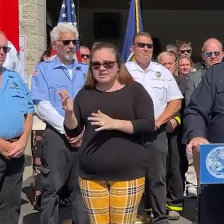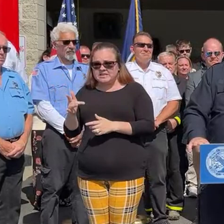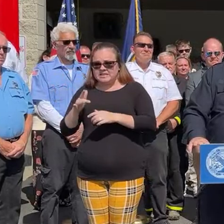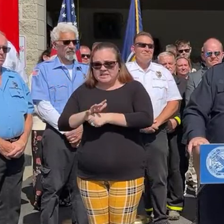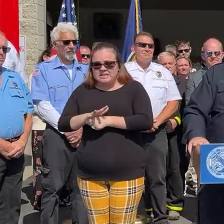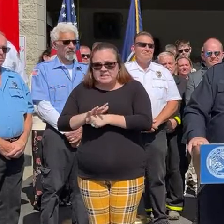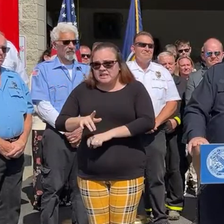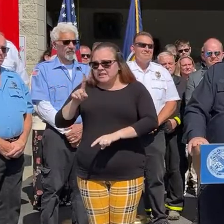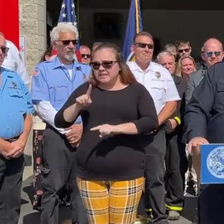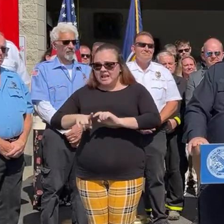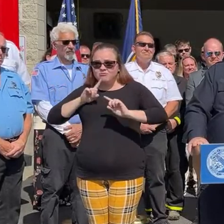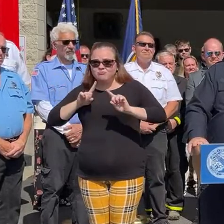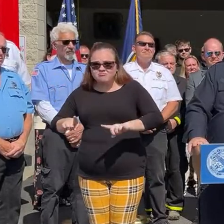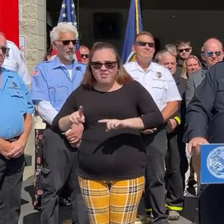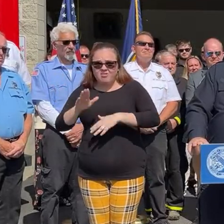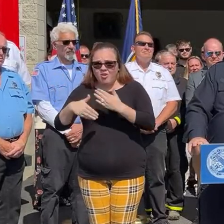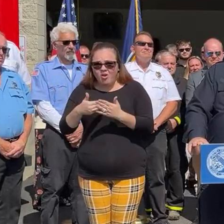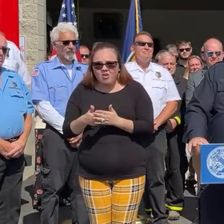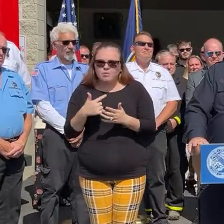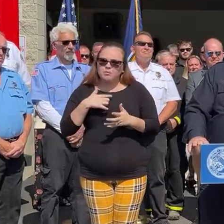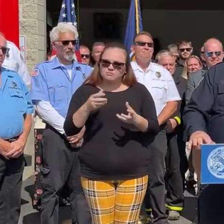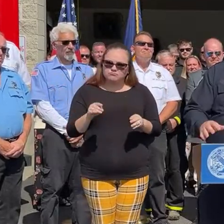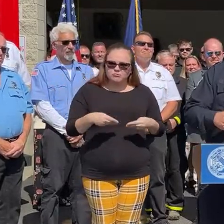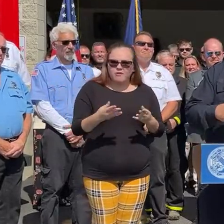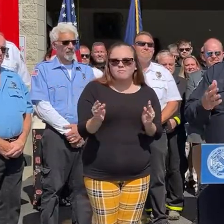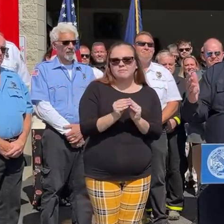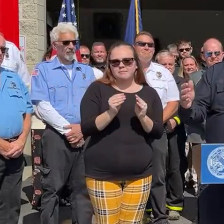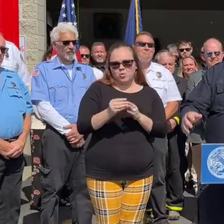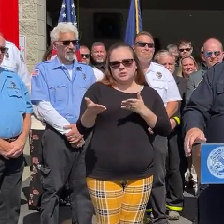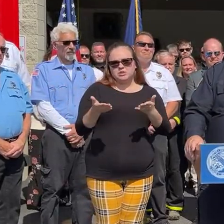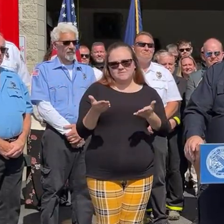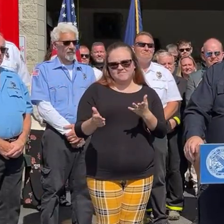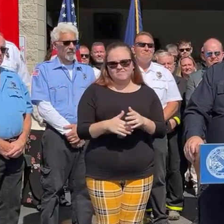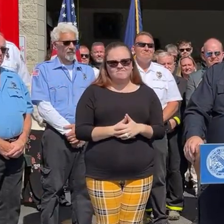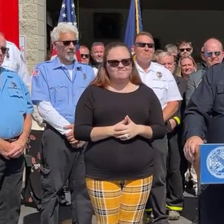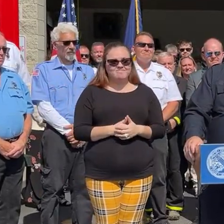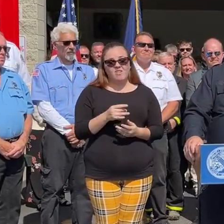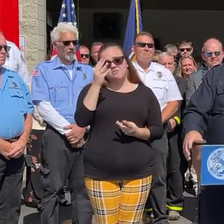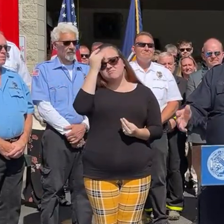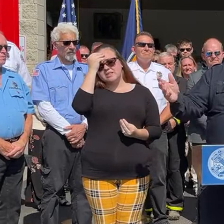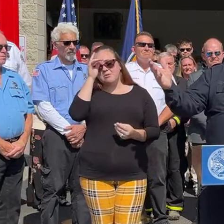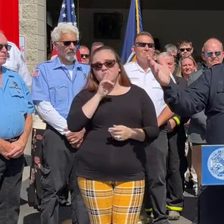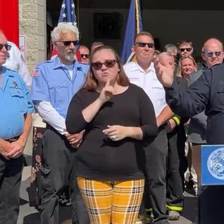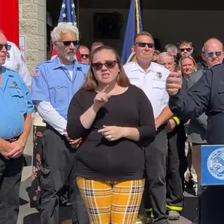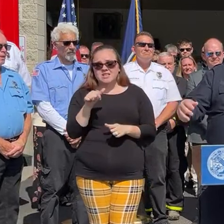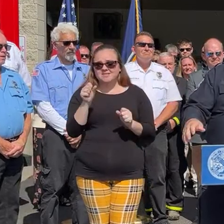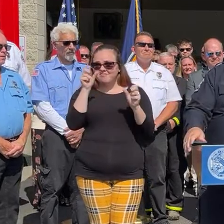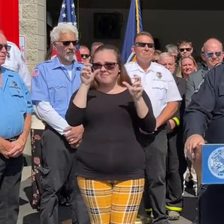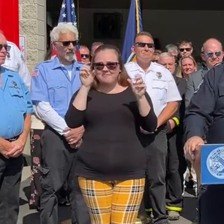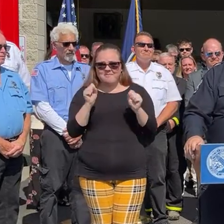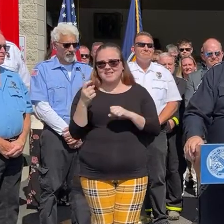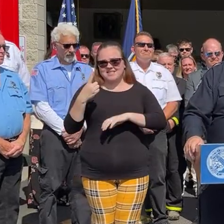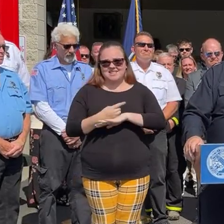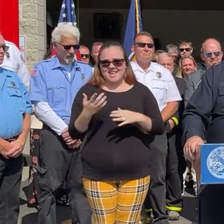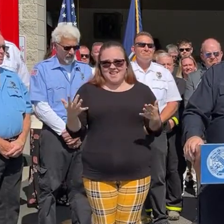ability to respond, so we can provide more services. And you just think about it. This is a great day here in Western New York,